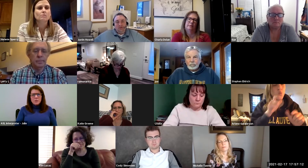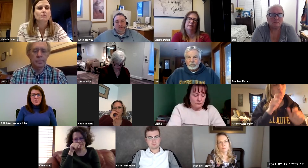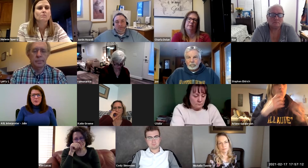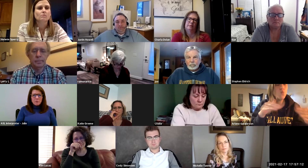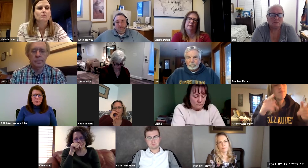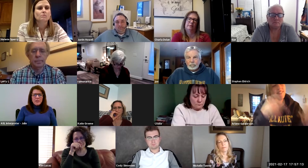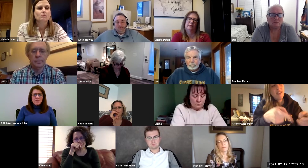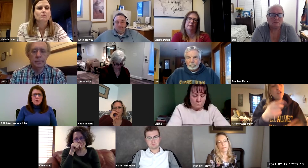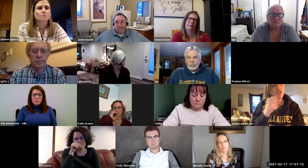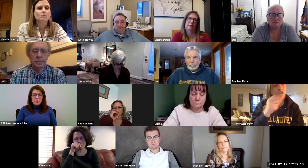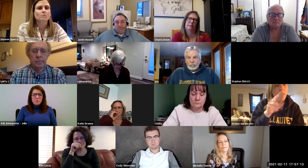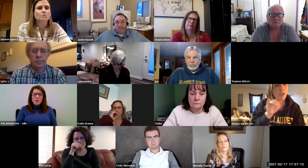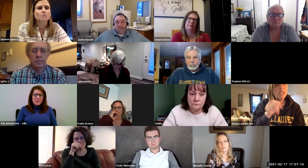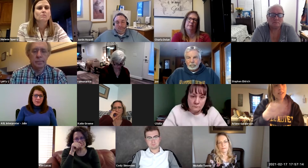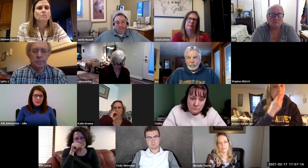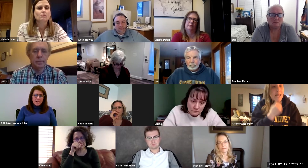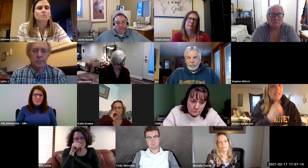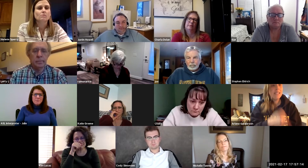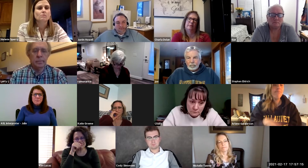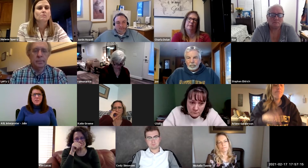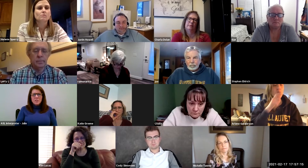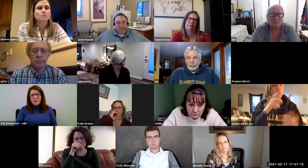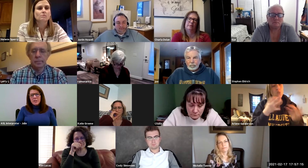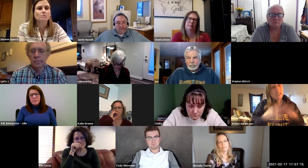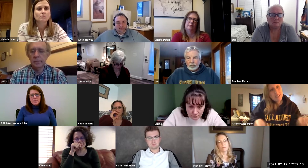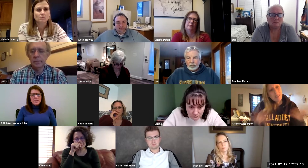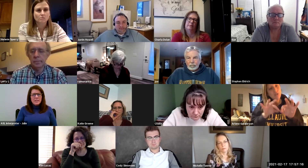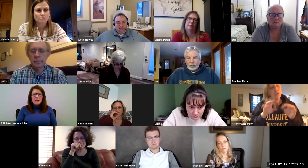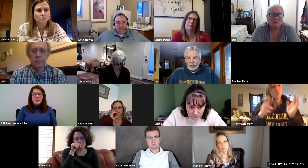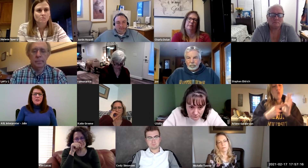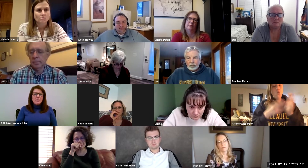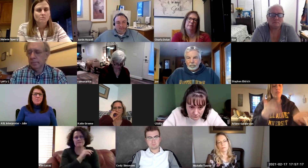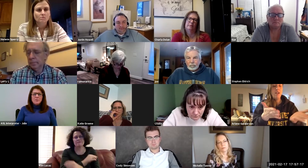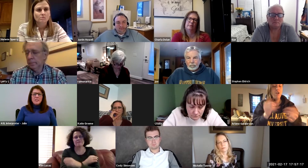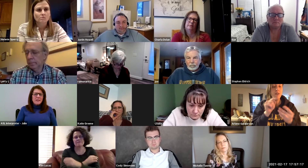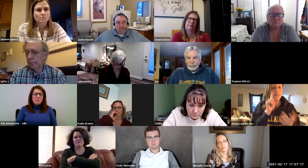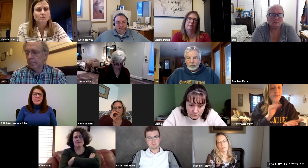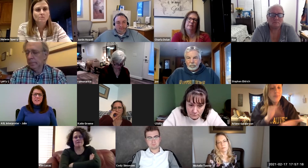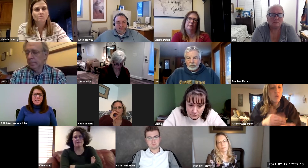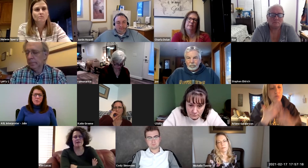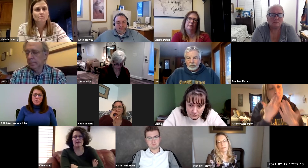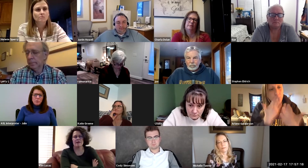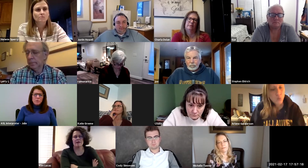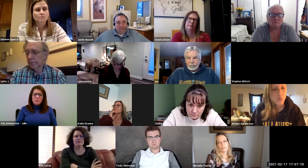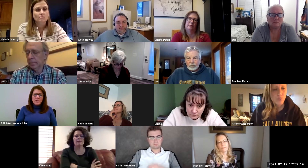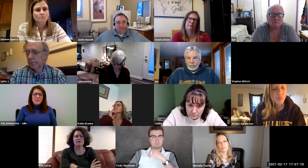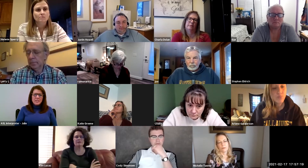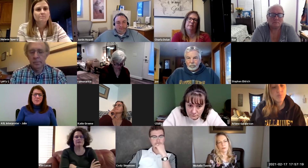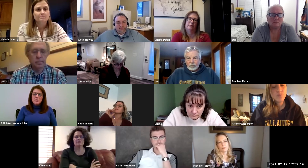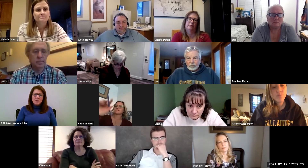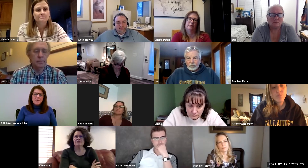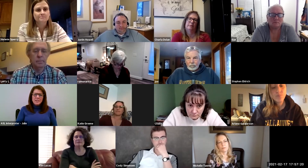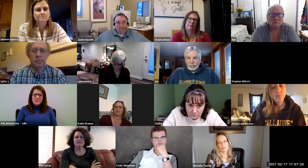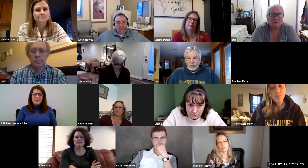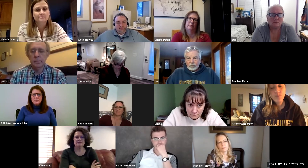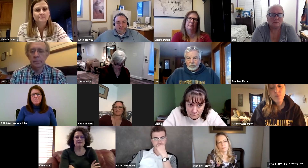to Julio, and those who are there. Sherry, Melanie, they play an integral role at the center.